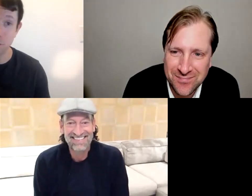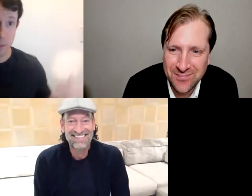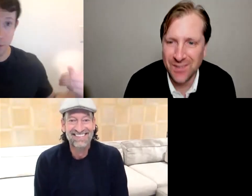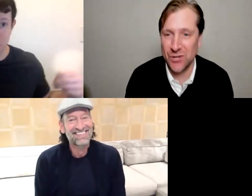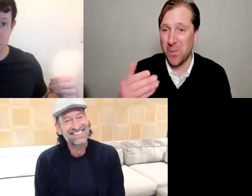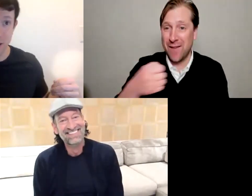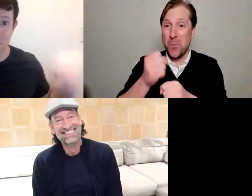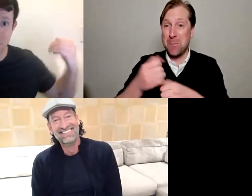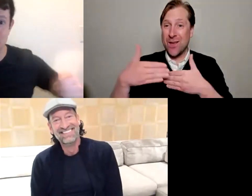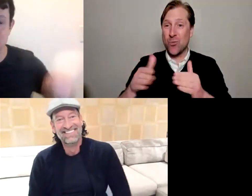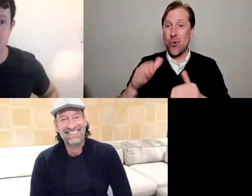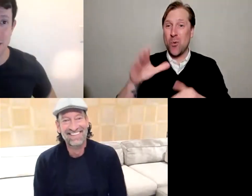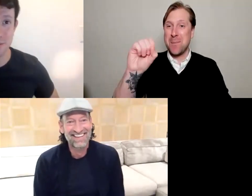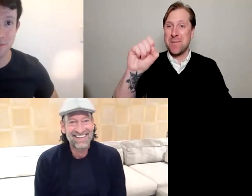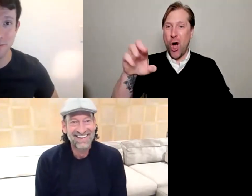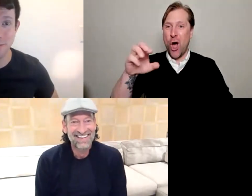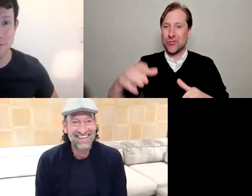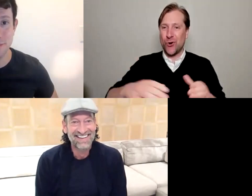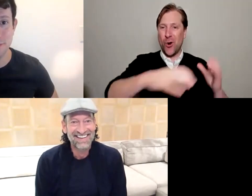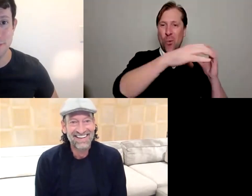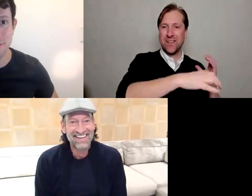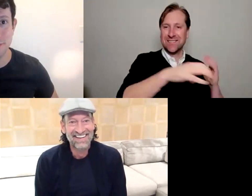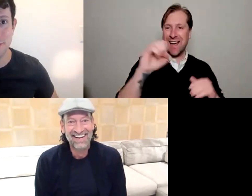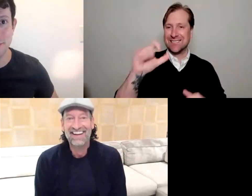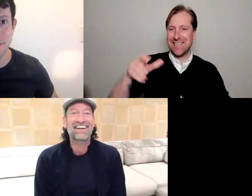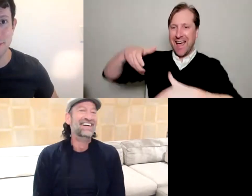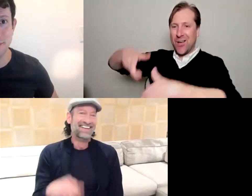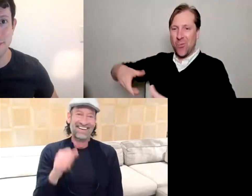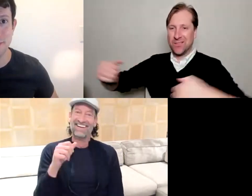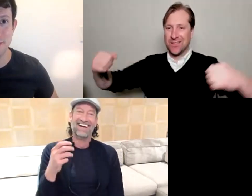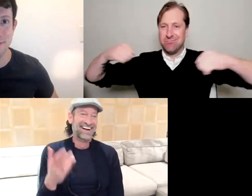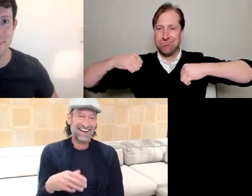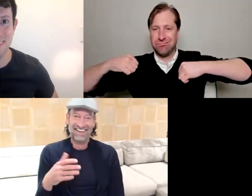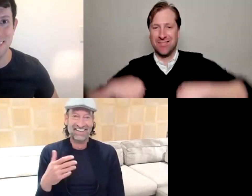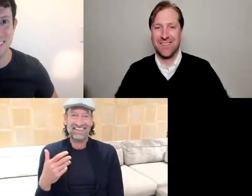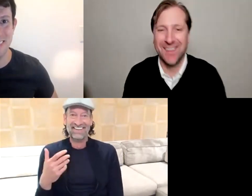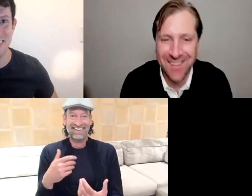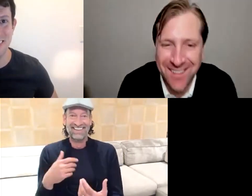make room. You might have to put the Oscar on the other side. Oscar, one night, SAG, one